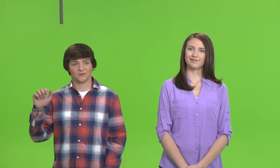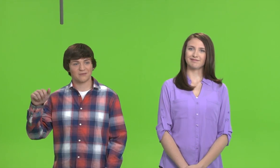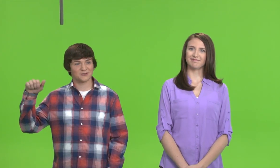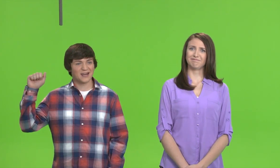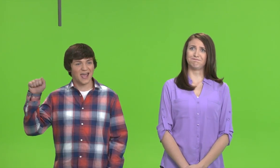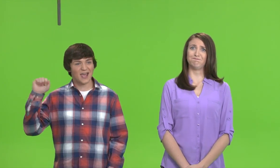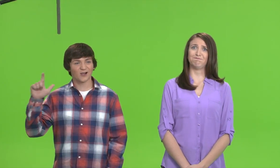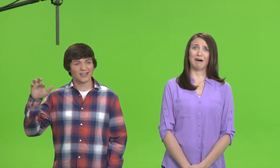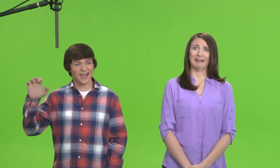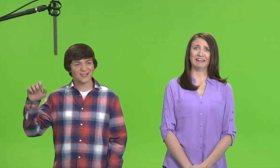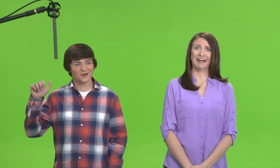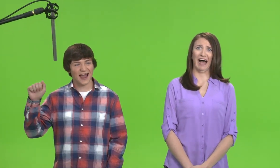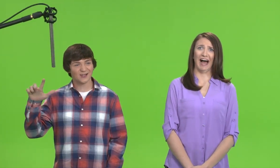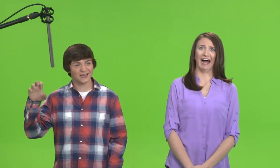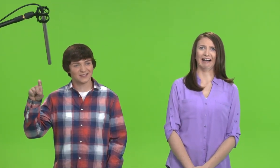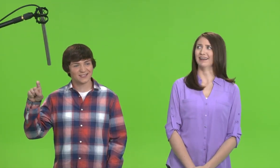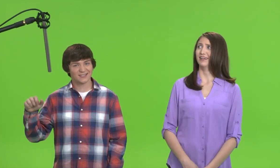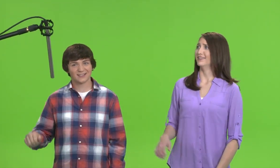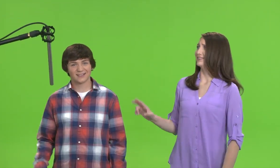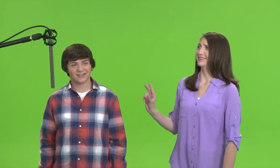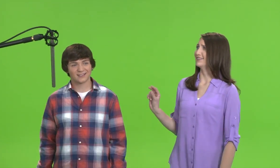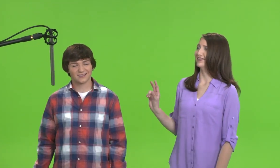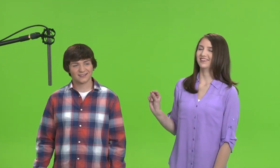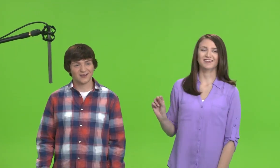Wait, am I doing A-L-E-X or Alex? A-L-E-X. Okay.